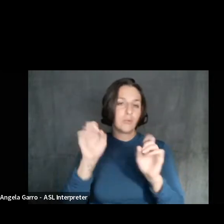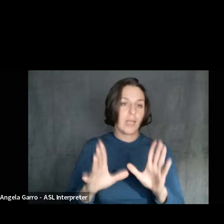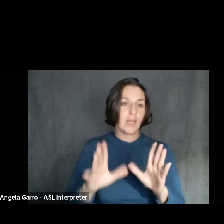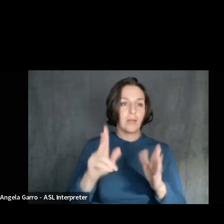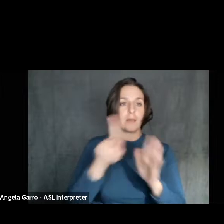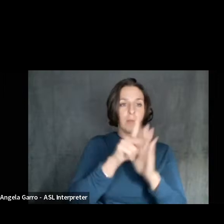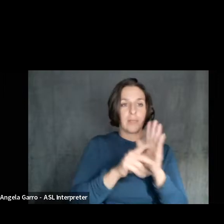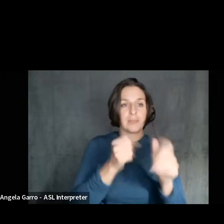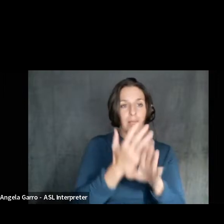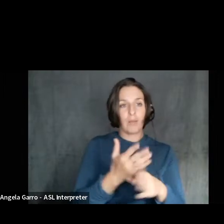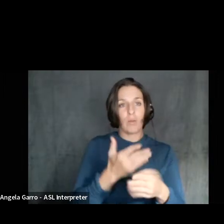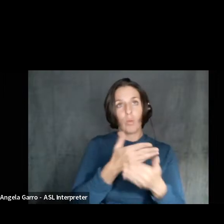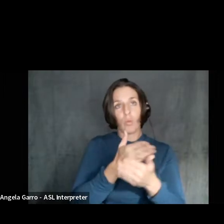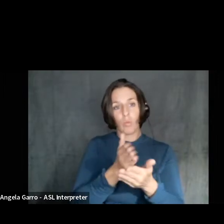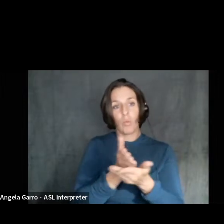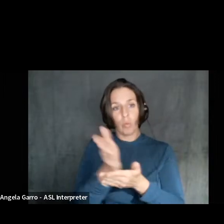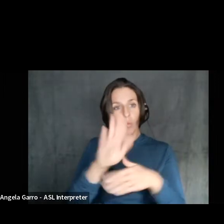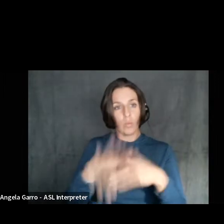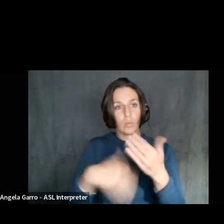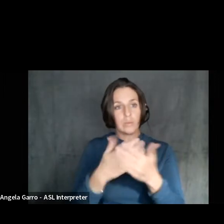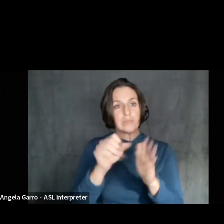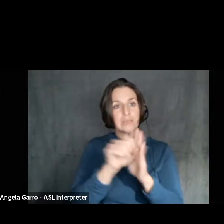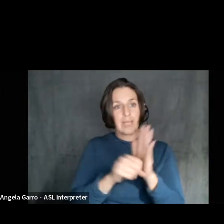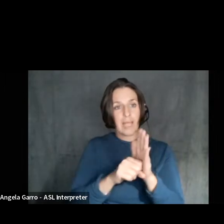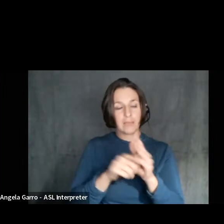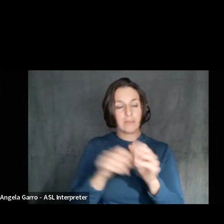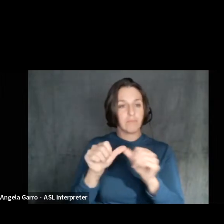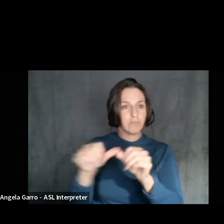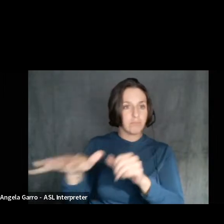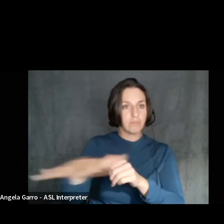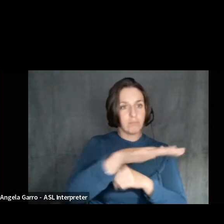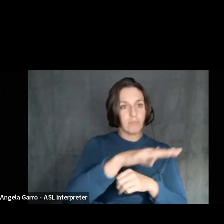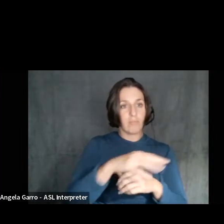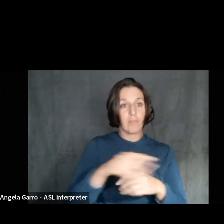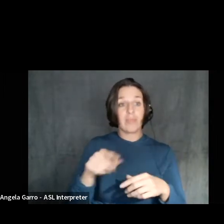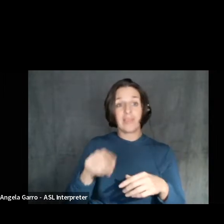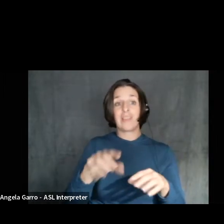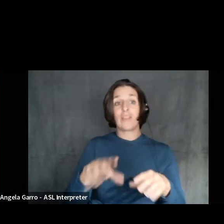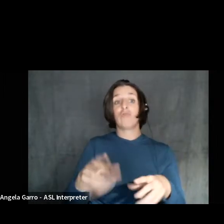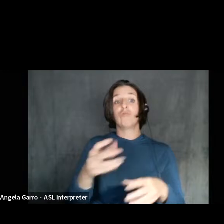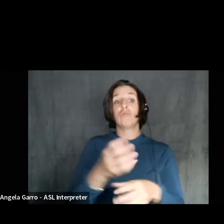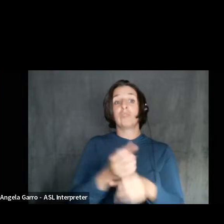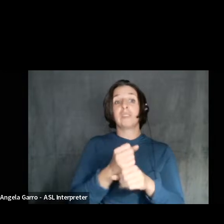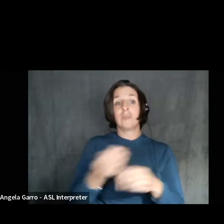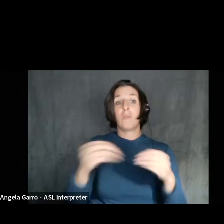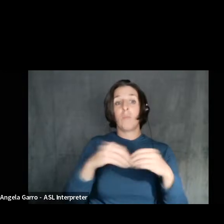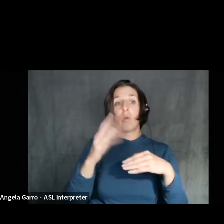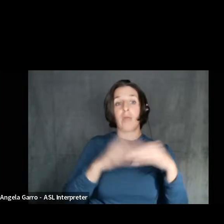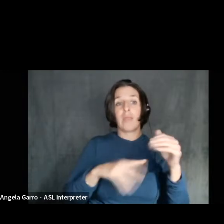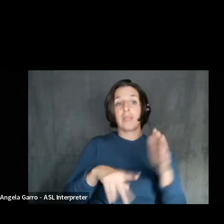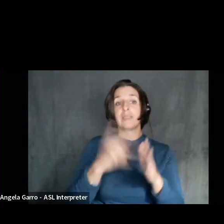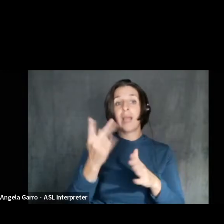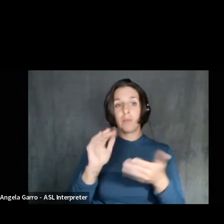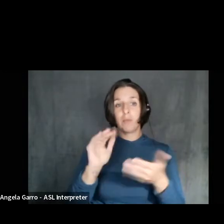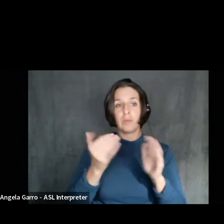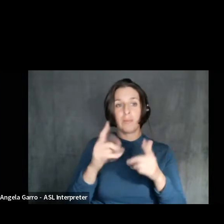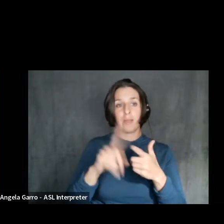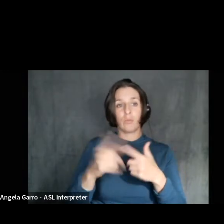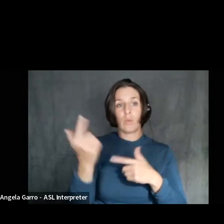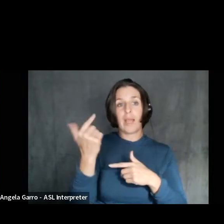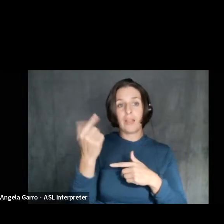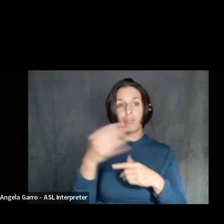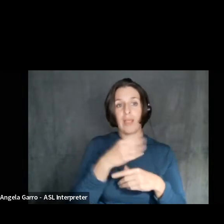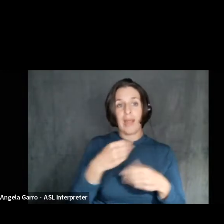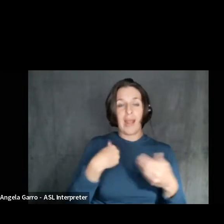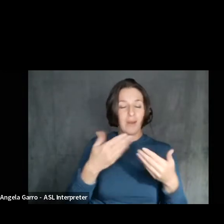the state and beyond. This year, the ACSE received more than double the number of applications when compared to last year and had a